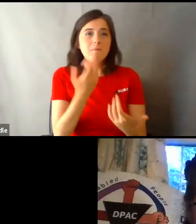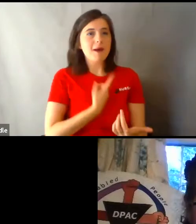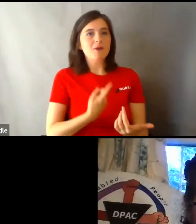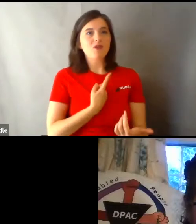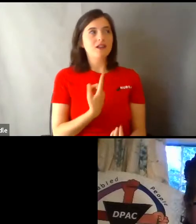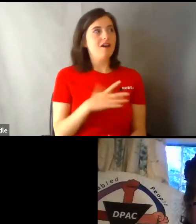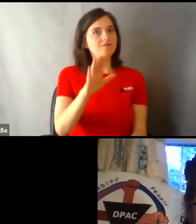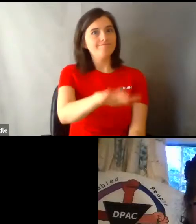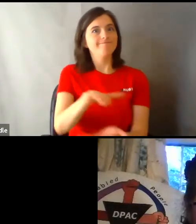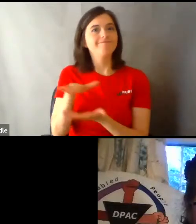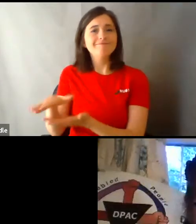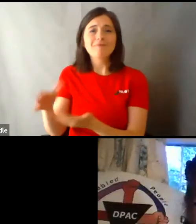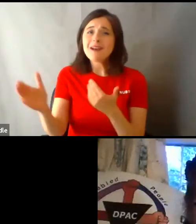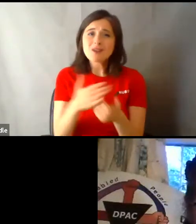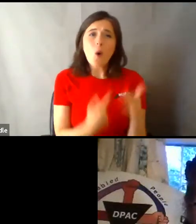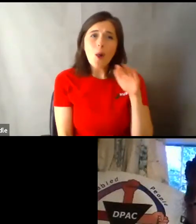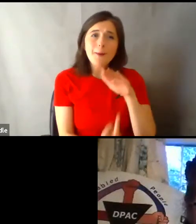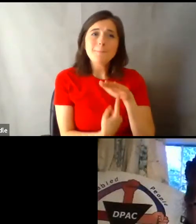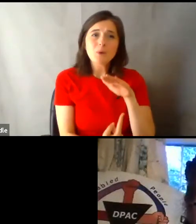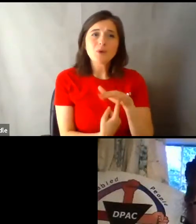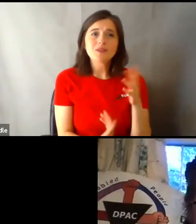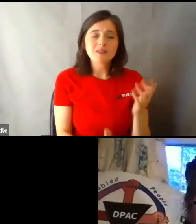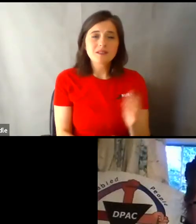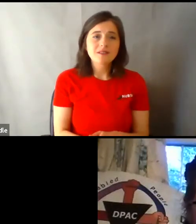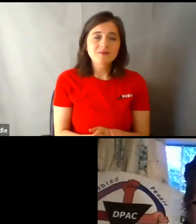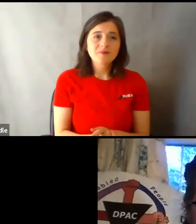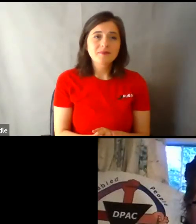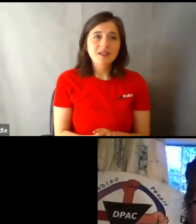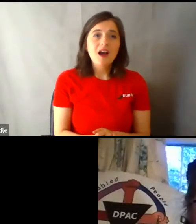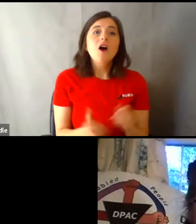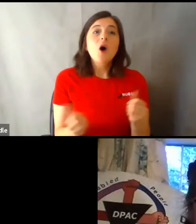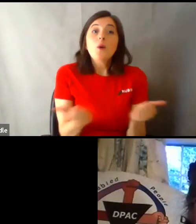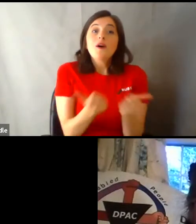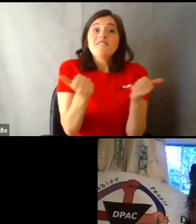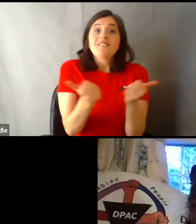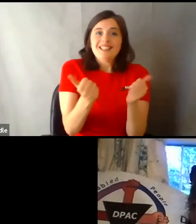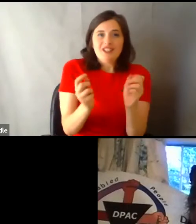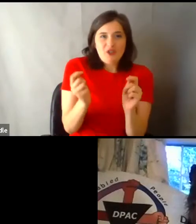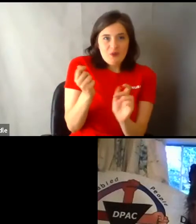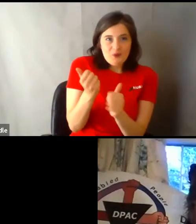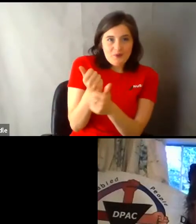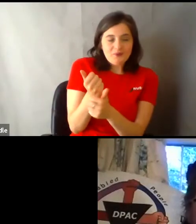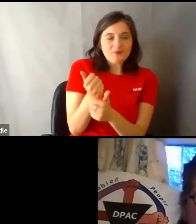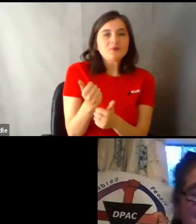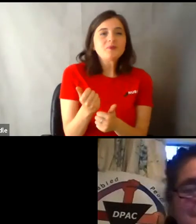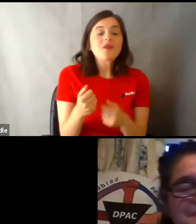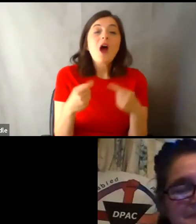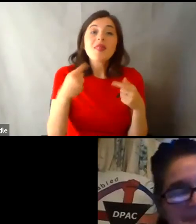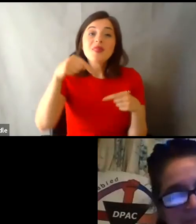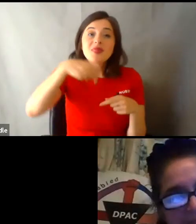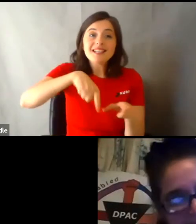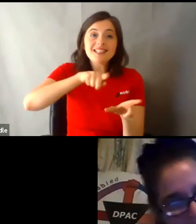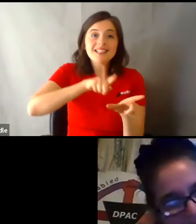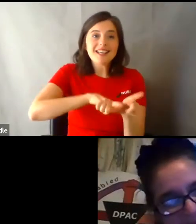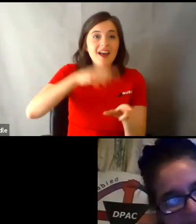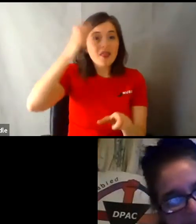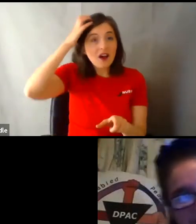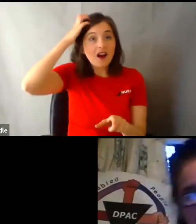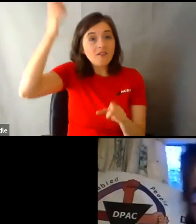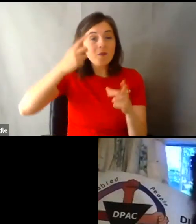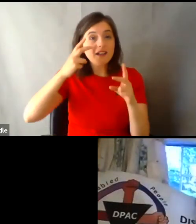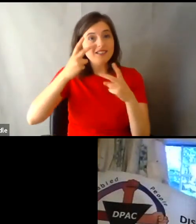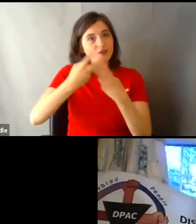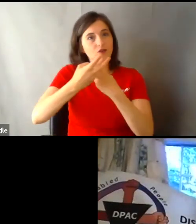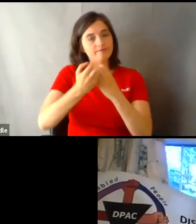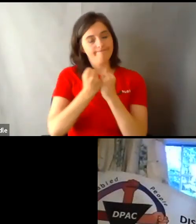it all matters. Just to get on to finish, Chair, this year the government investigated themselves